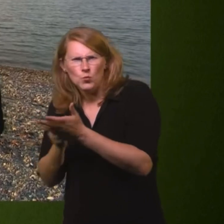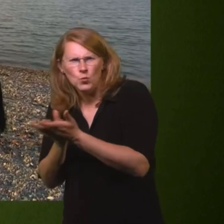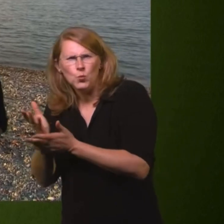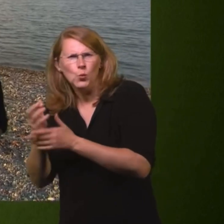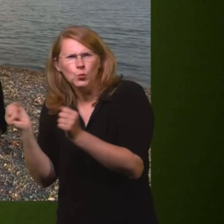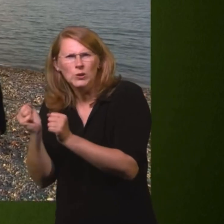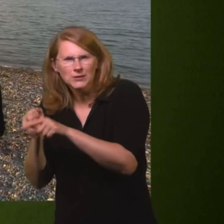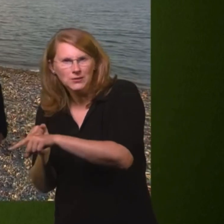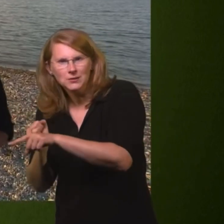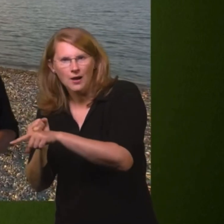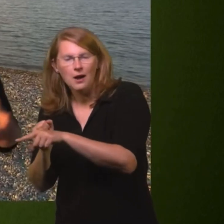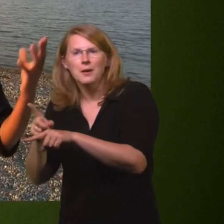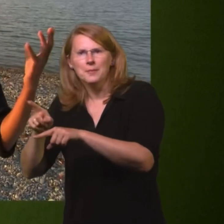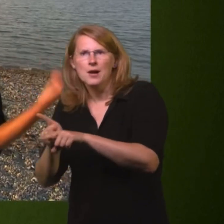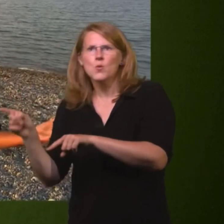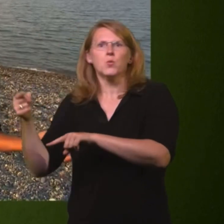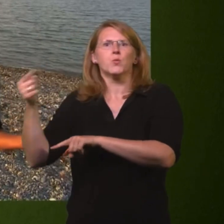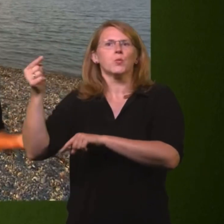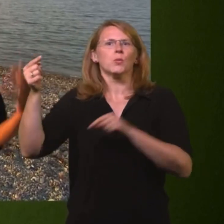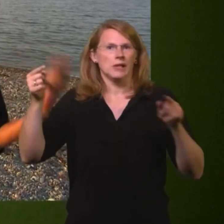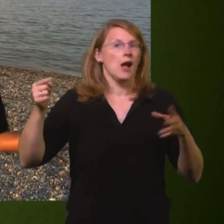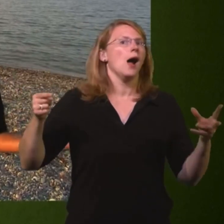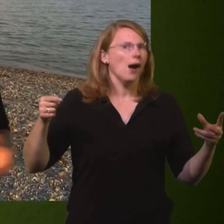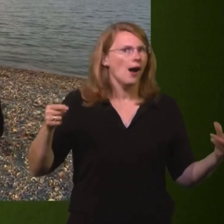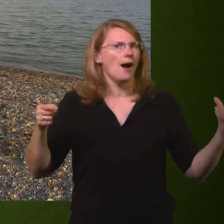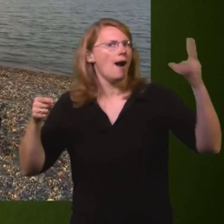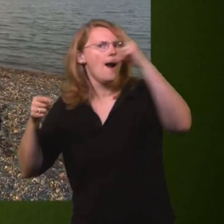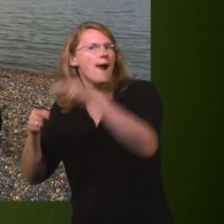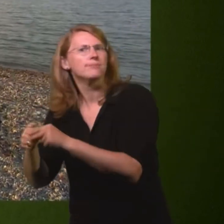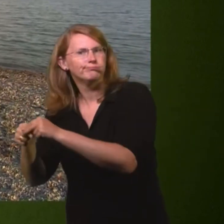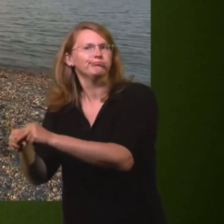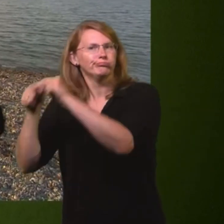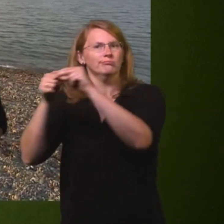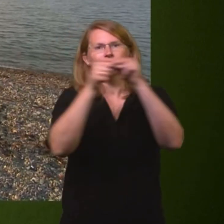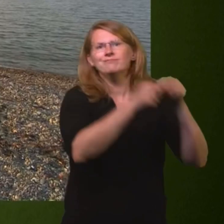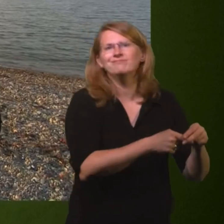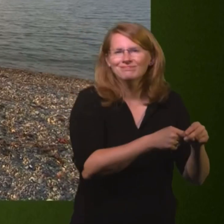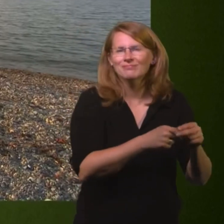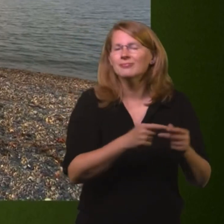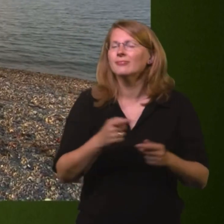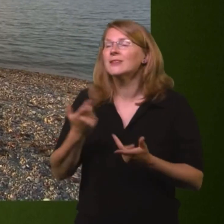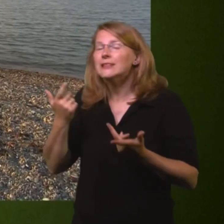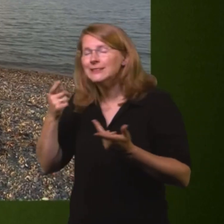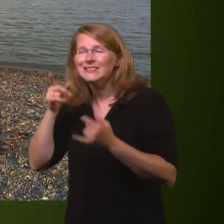to feed their chicks. So both groups of animals, the sand eels and the seabirds, their